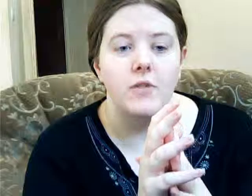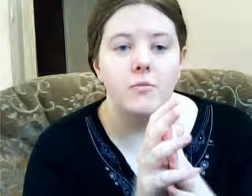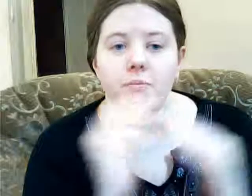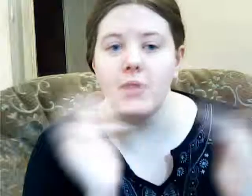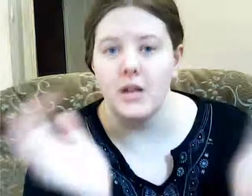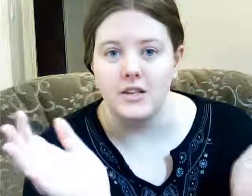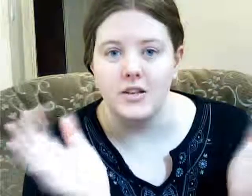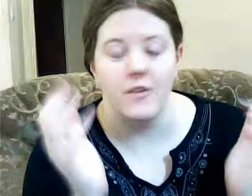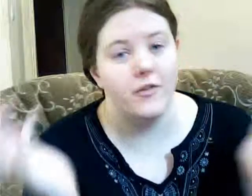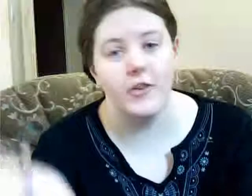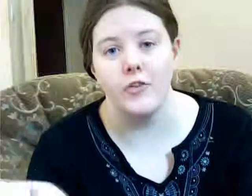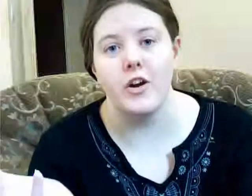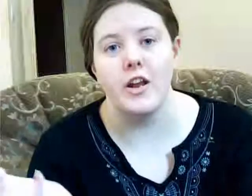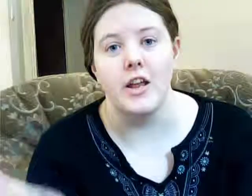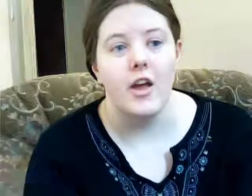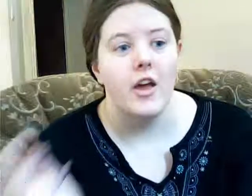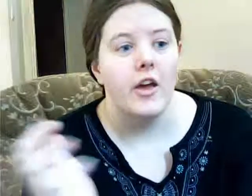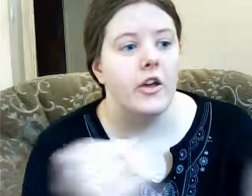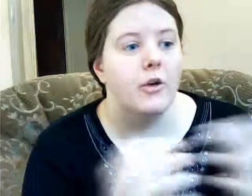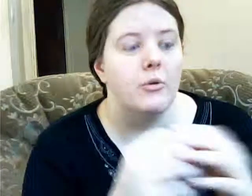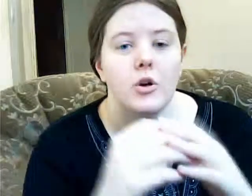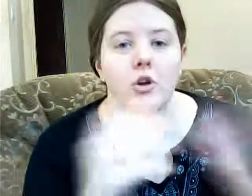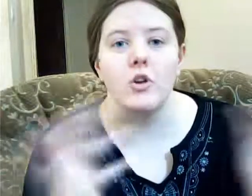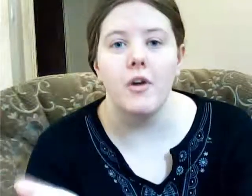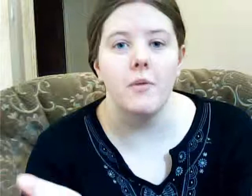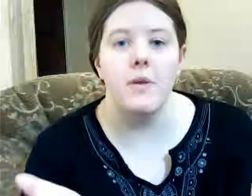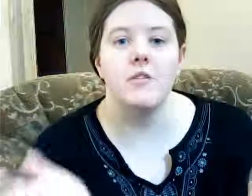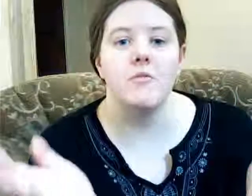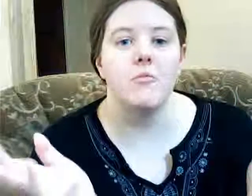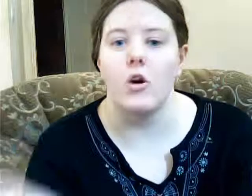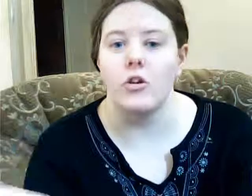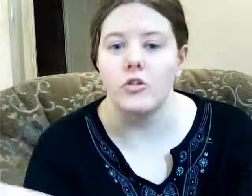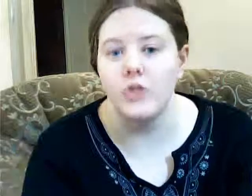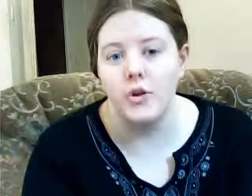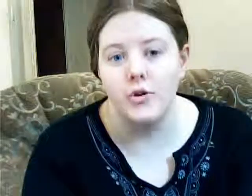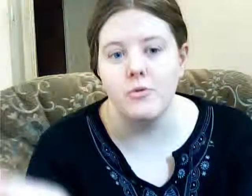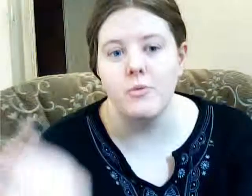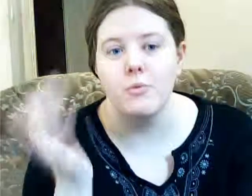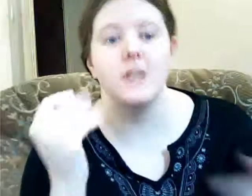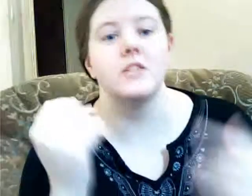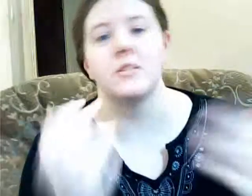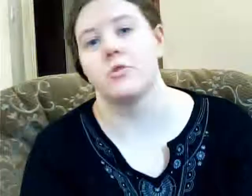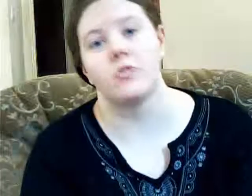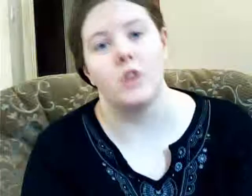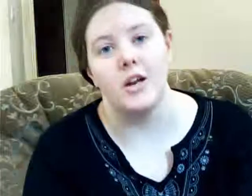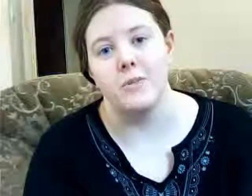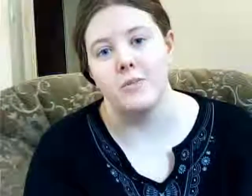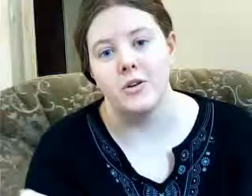please feel free you know comment what i could do please subscribe you know